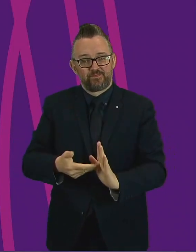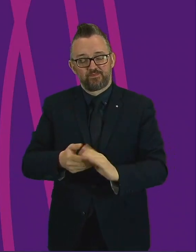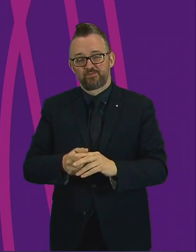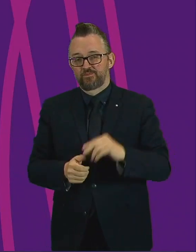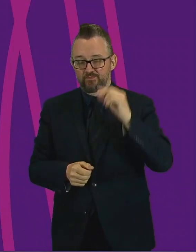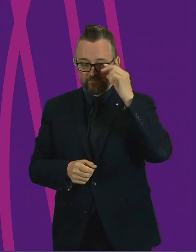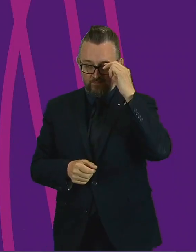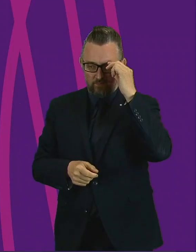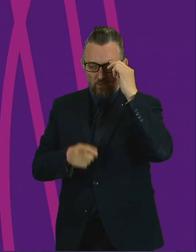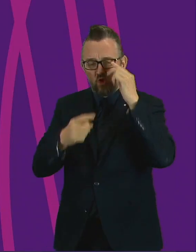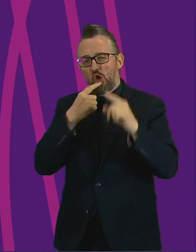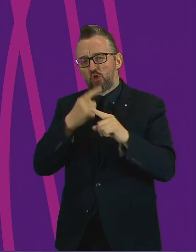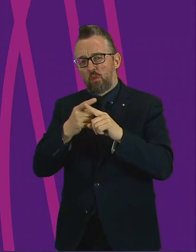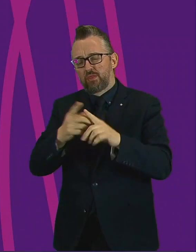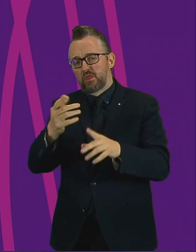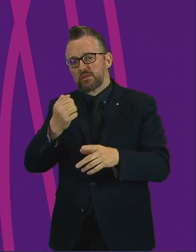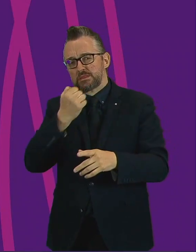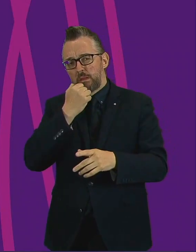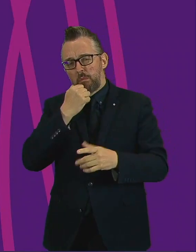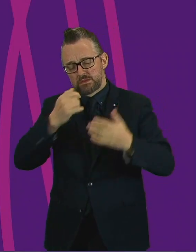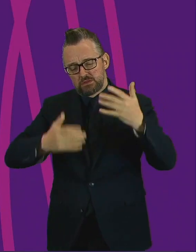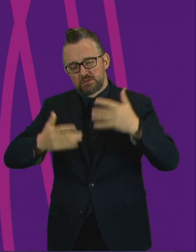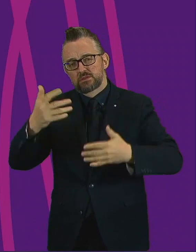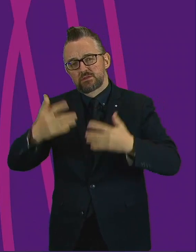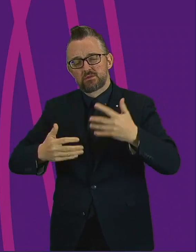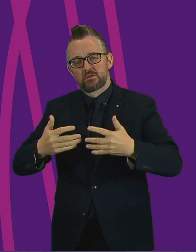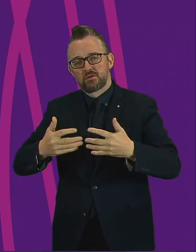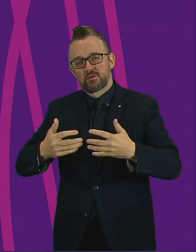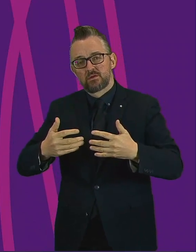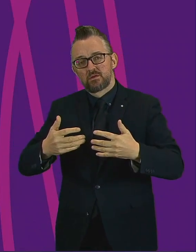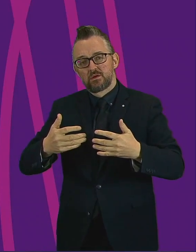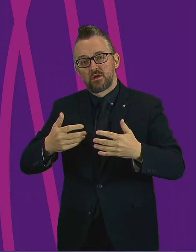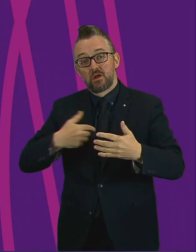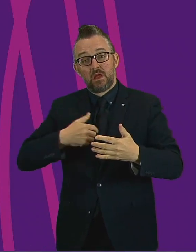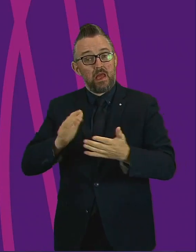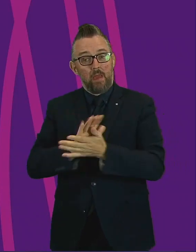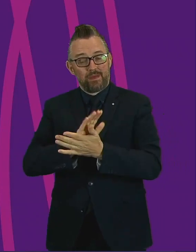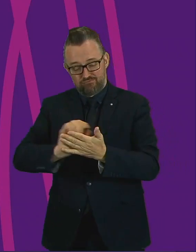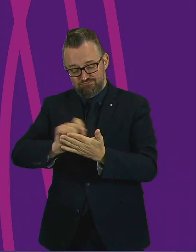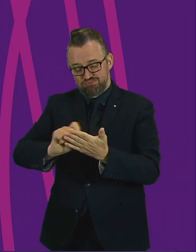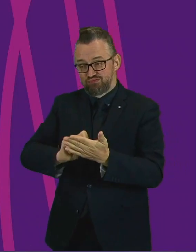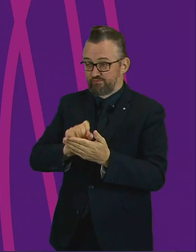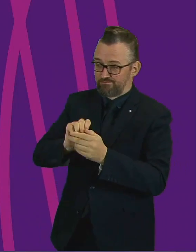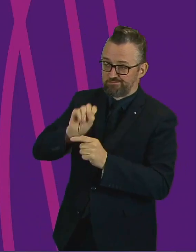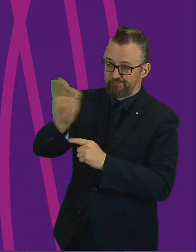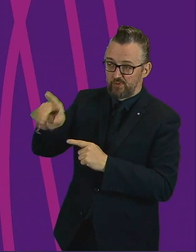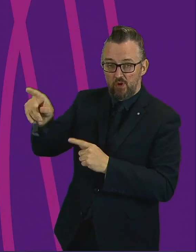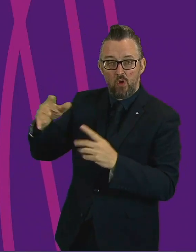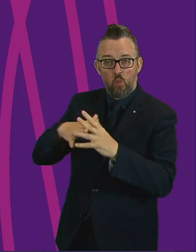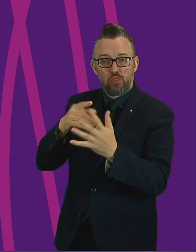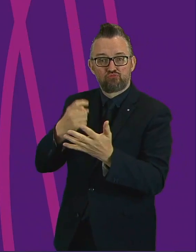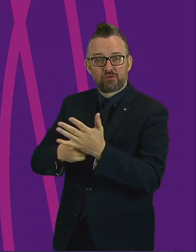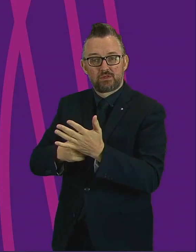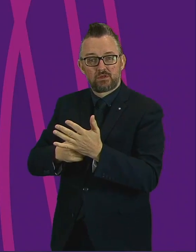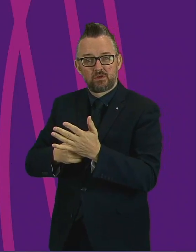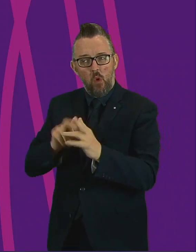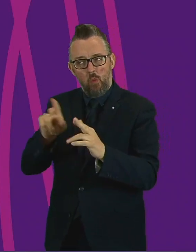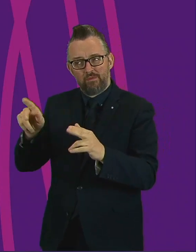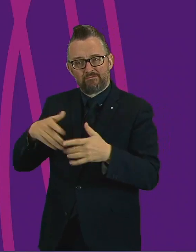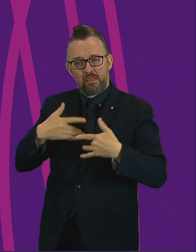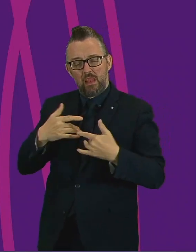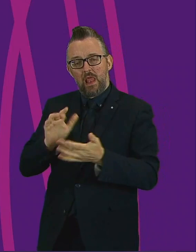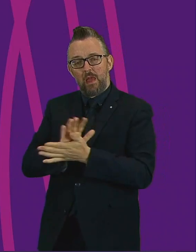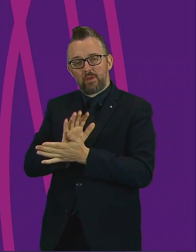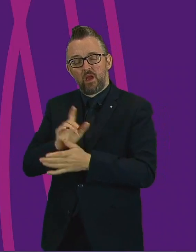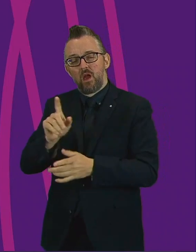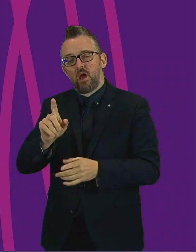again, without going into too much detail here, although I'm happy to write to Willie Rennie to set this out in a bit more detail if that would be helpful to him. The numbers